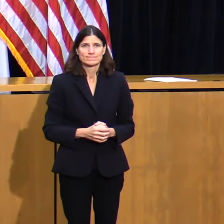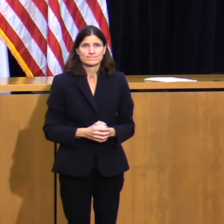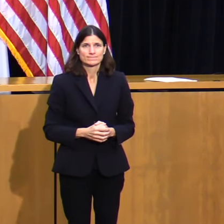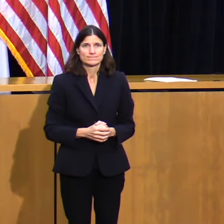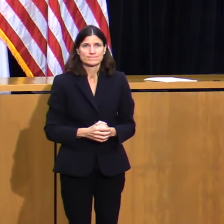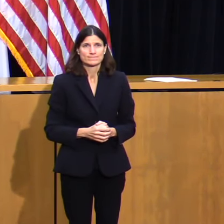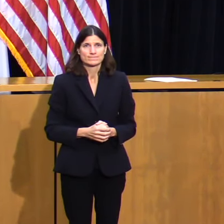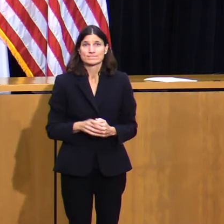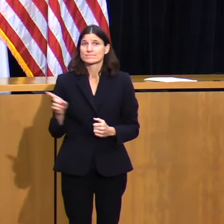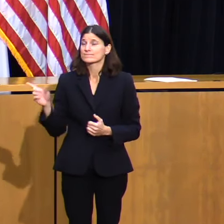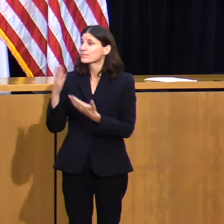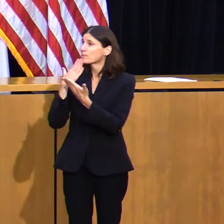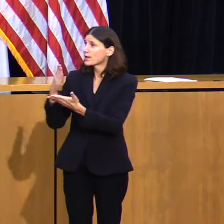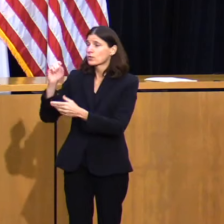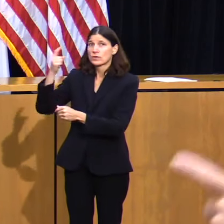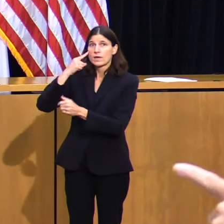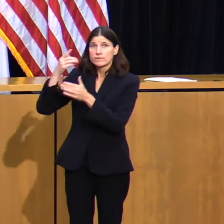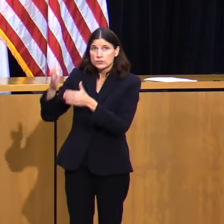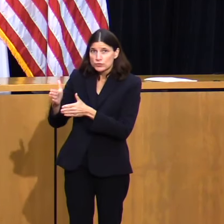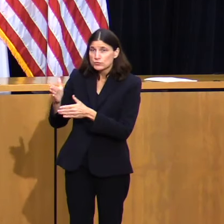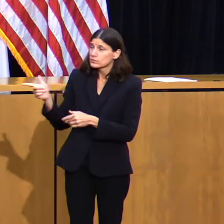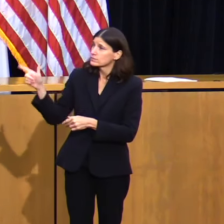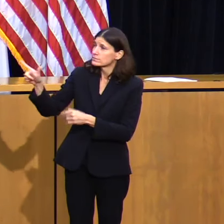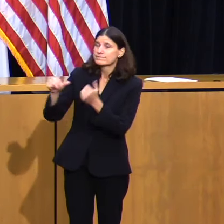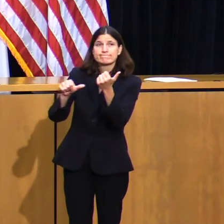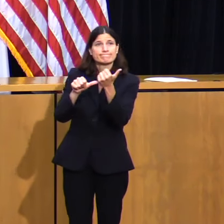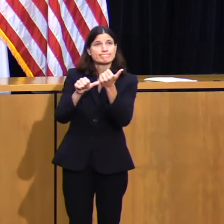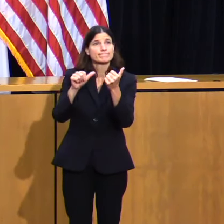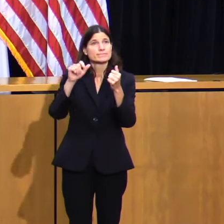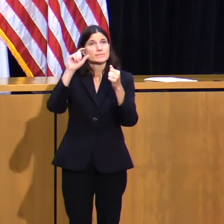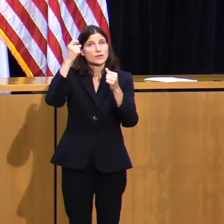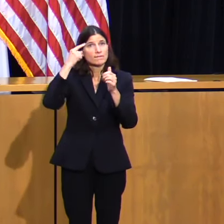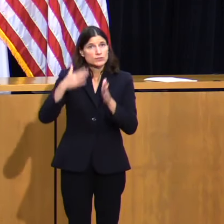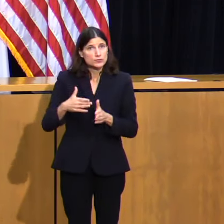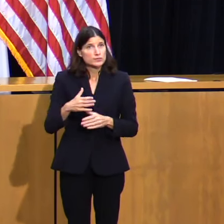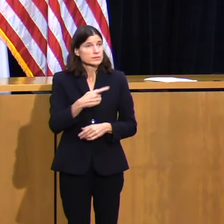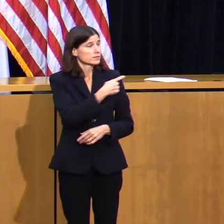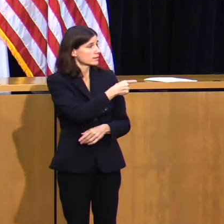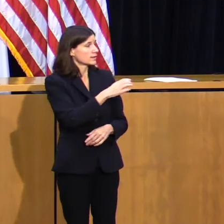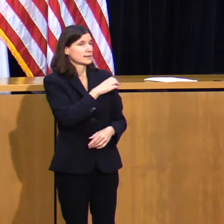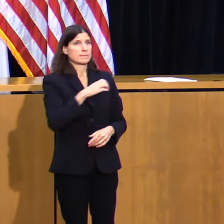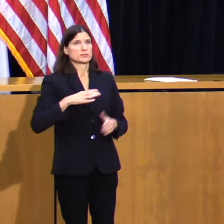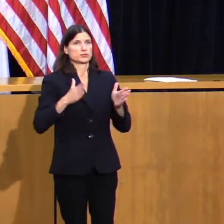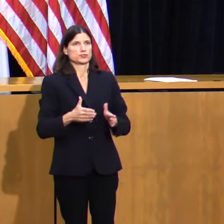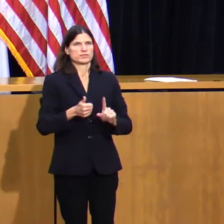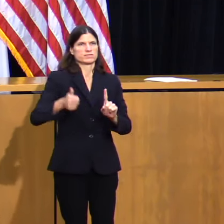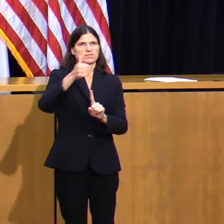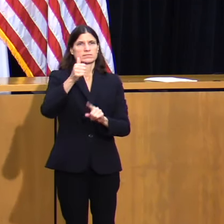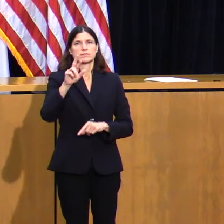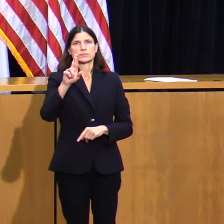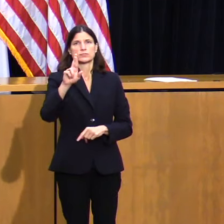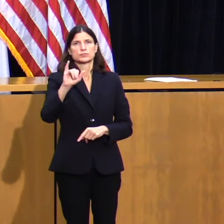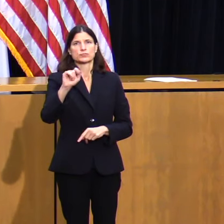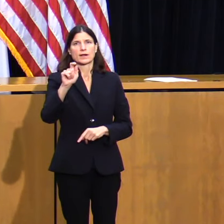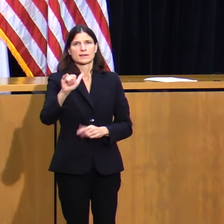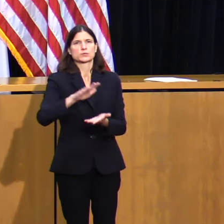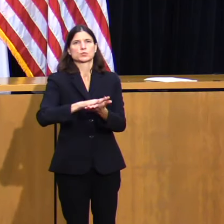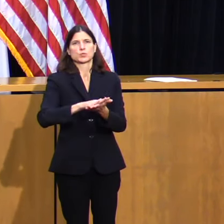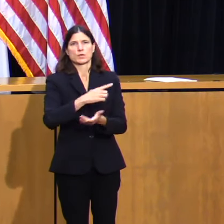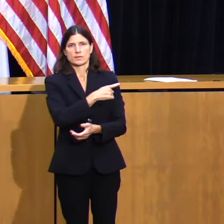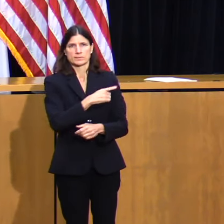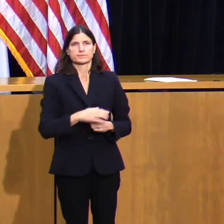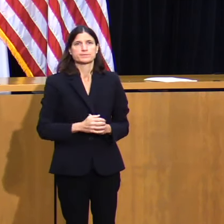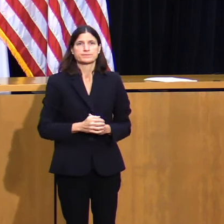Governor, Lieutenant Governor, Commissioner Riley, good afternoon. As the Governor mentioned, the Commonwealth continues to make significant